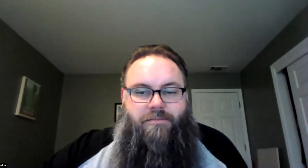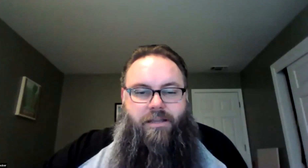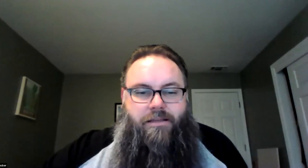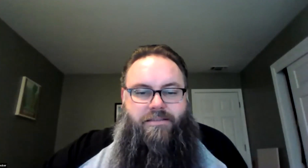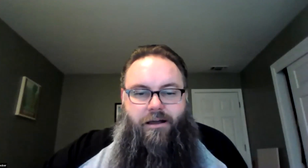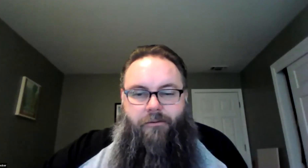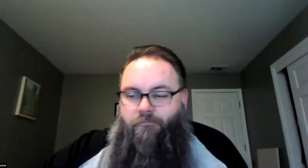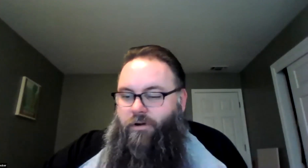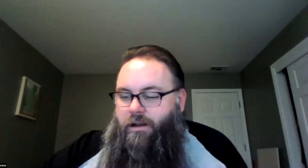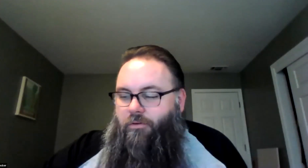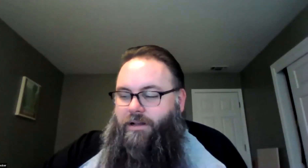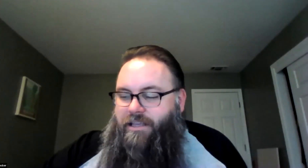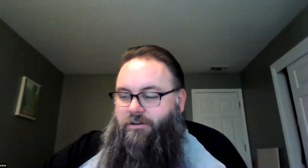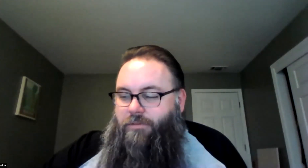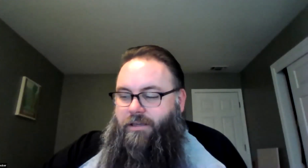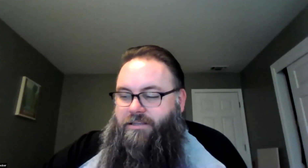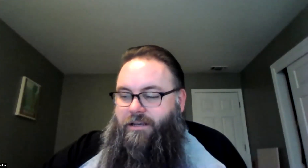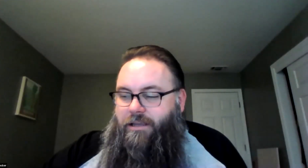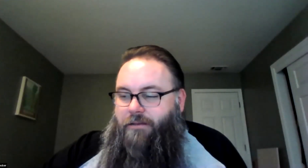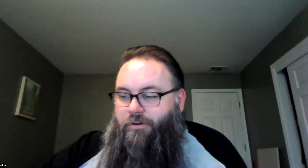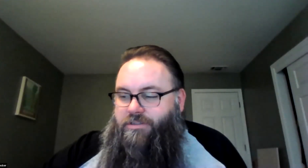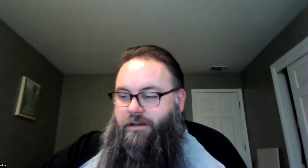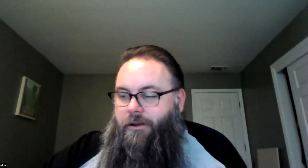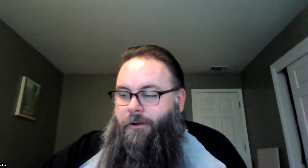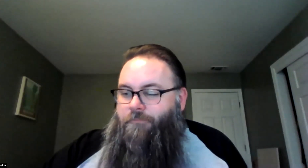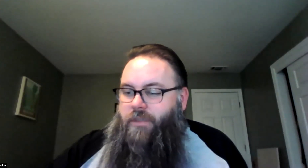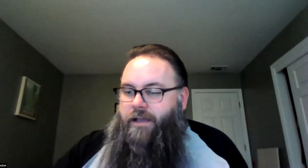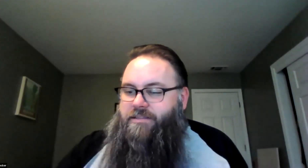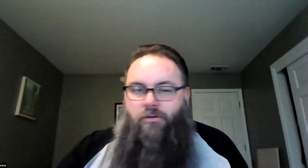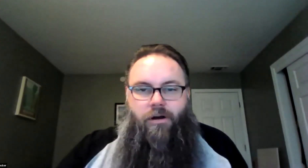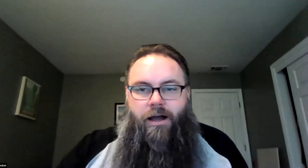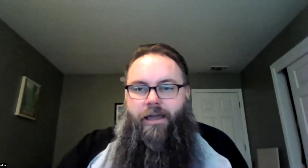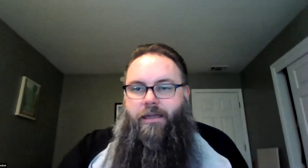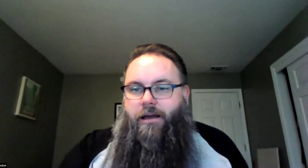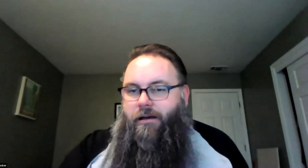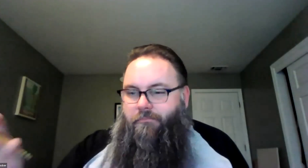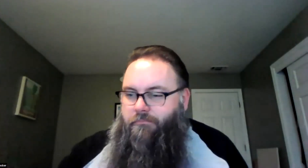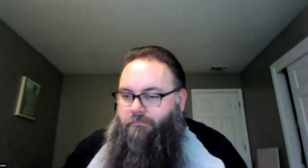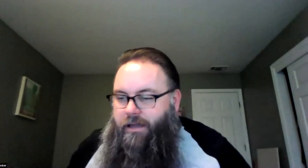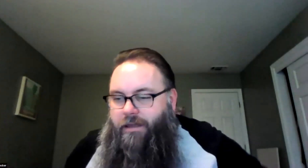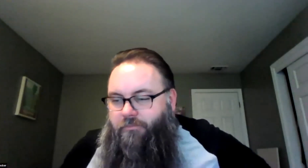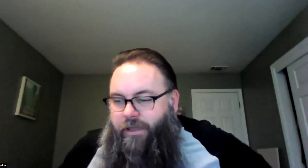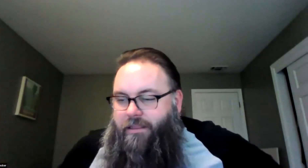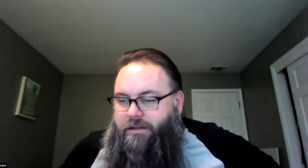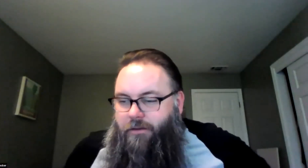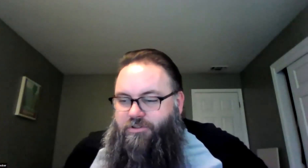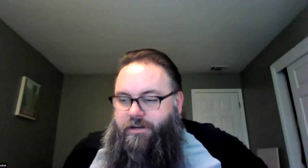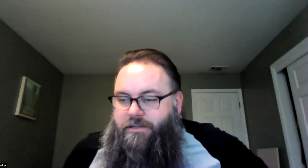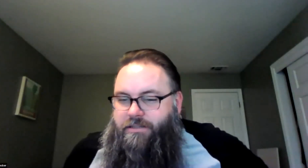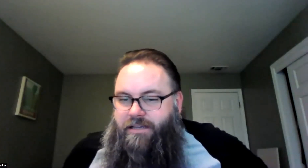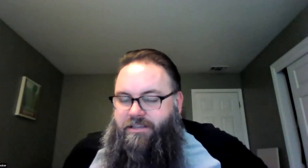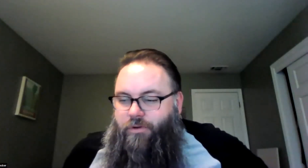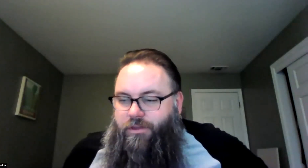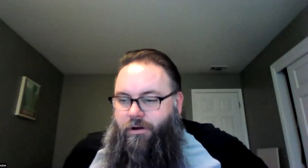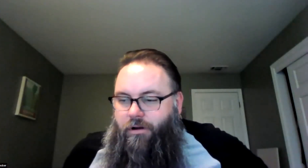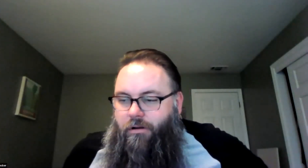zooming into meetings, when otherwise they could be attending in person. And so again, we had the opportunity